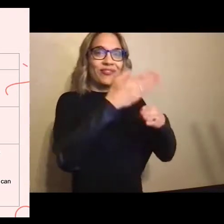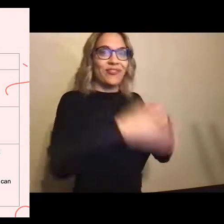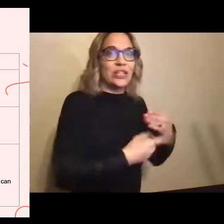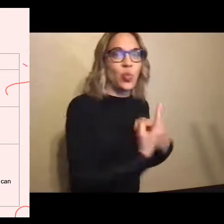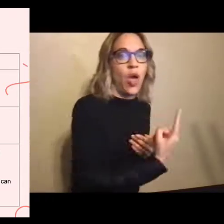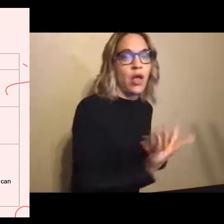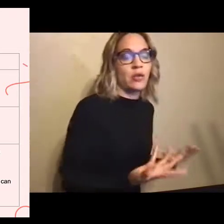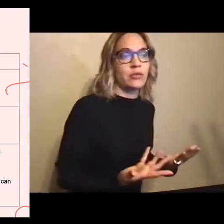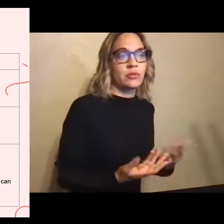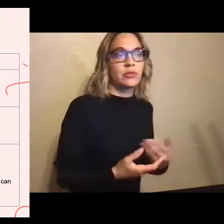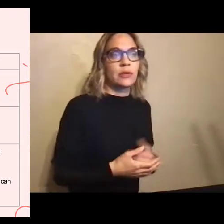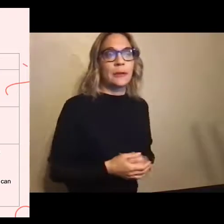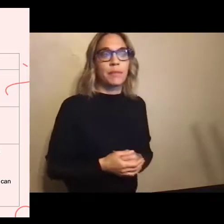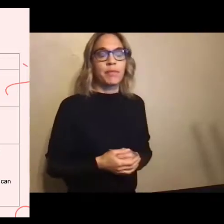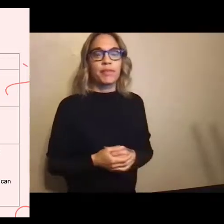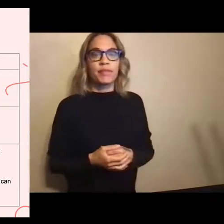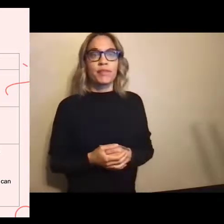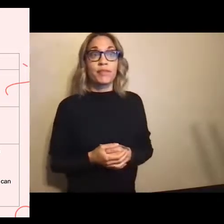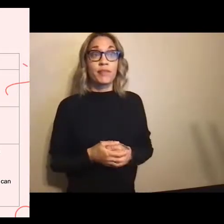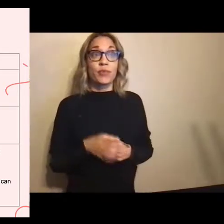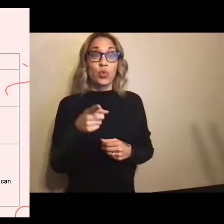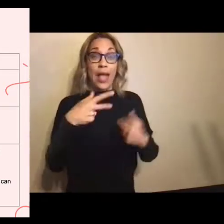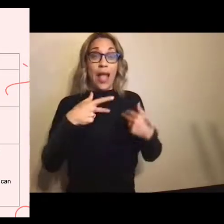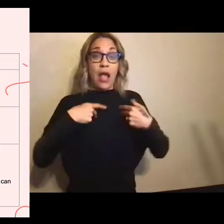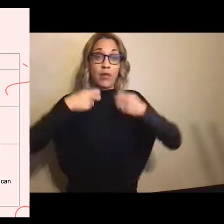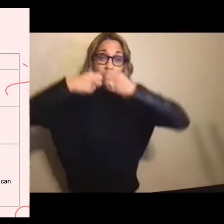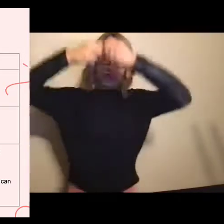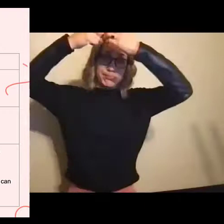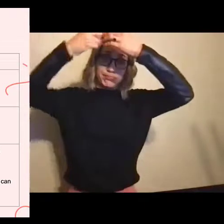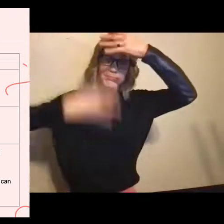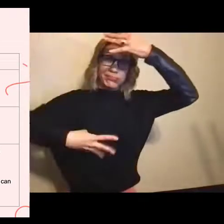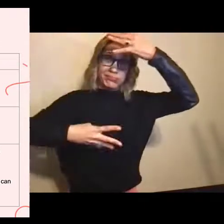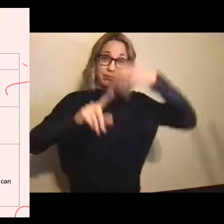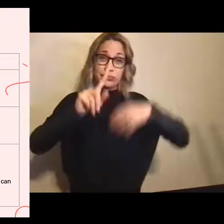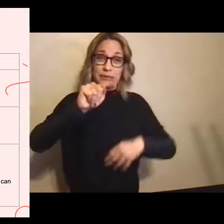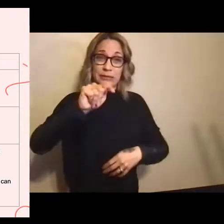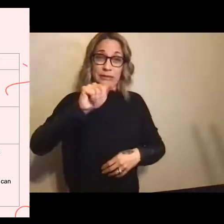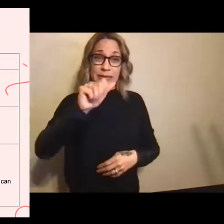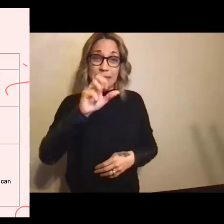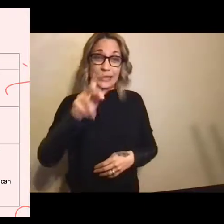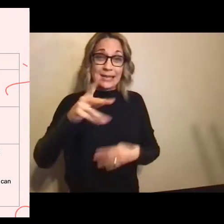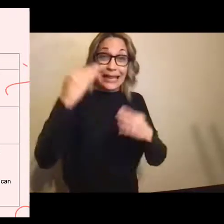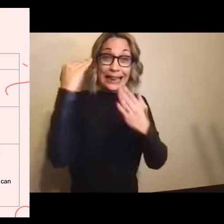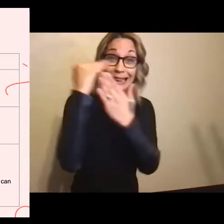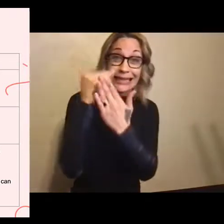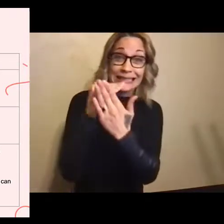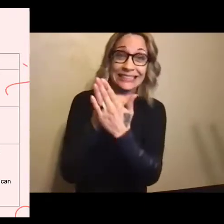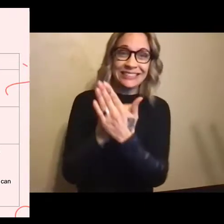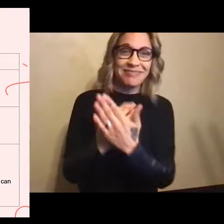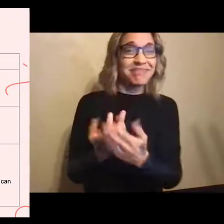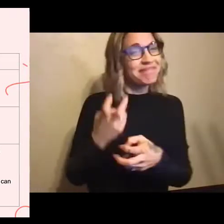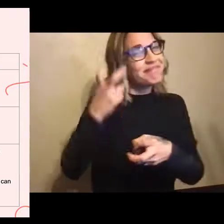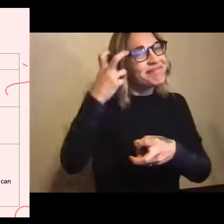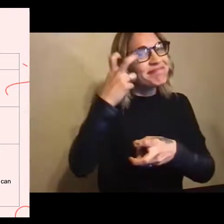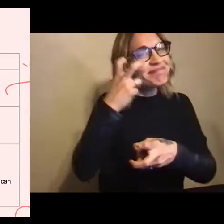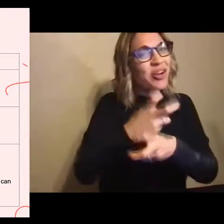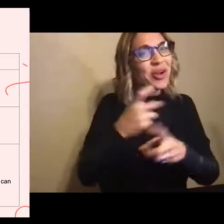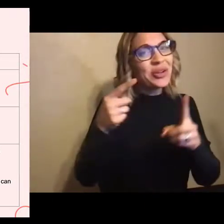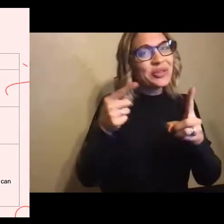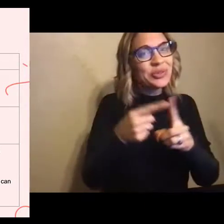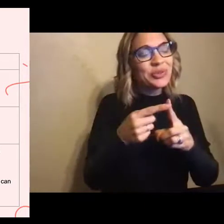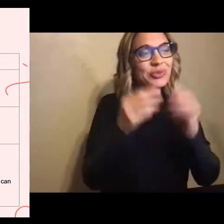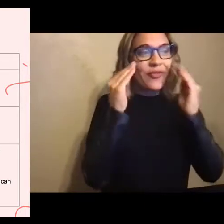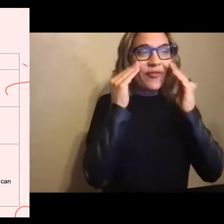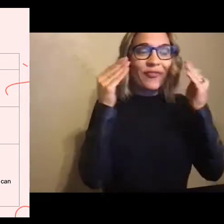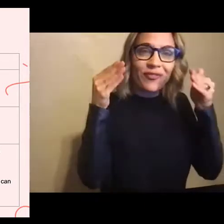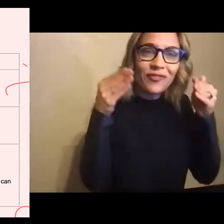that's perhaps why you're unable to finish the tasks that you take on. Do you have a long to-do list or a